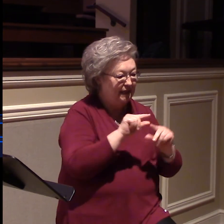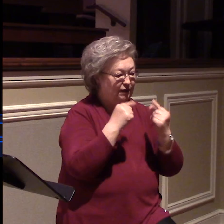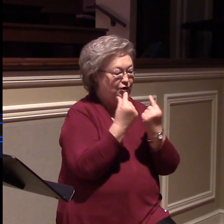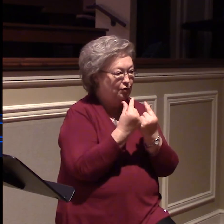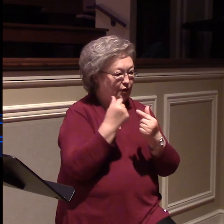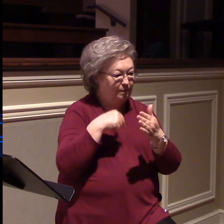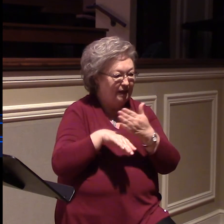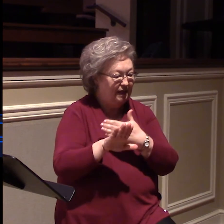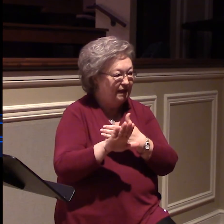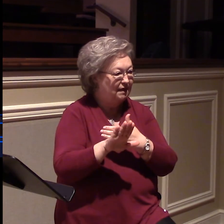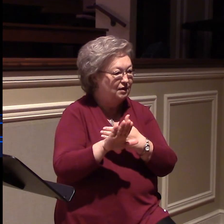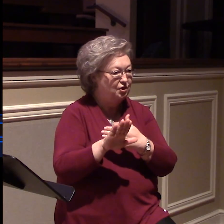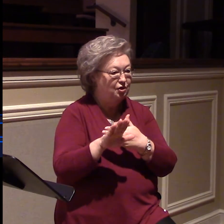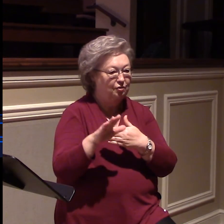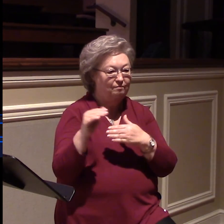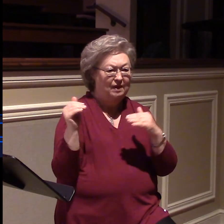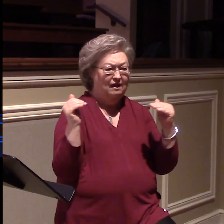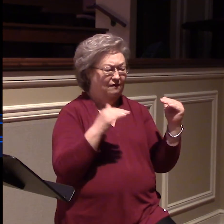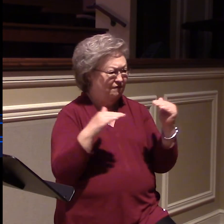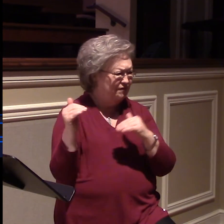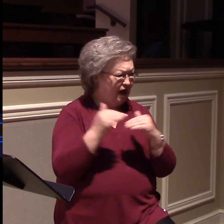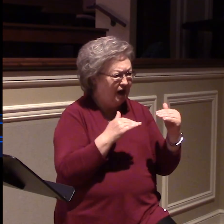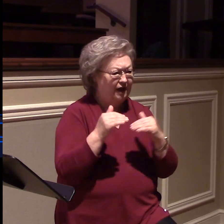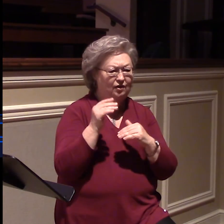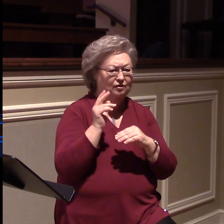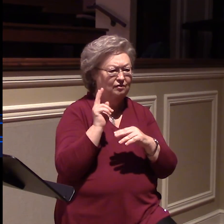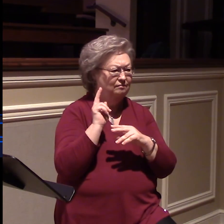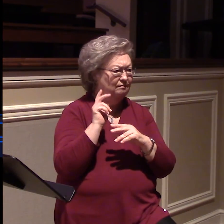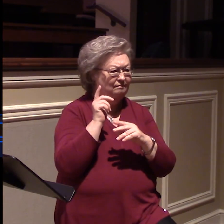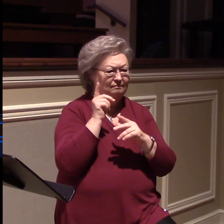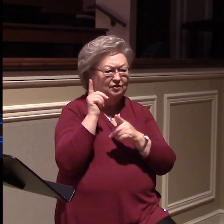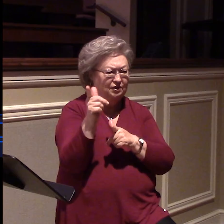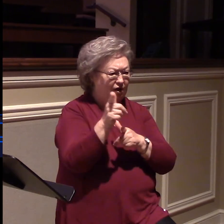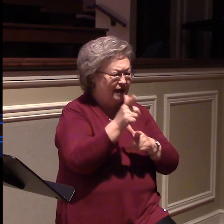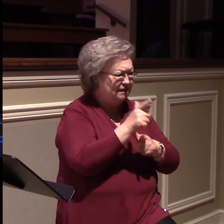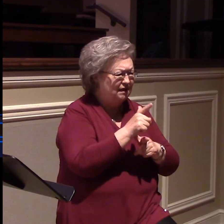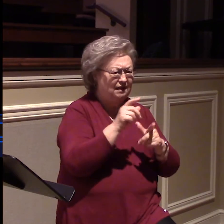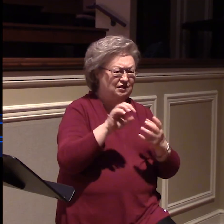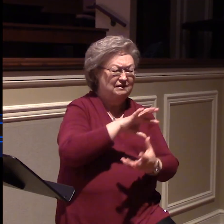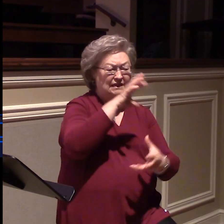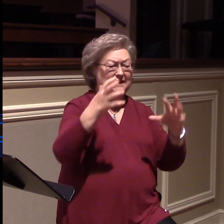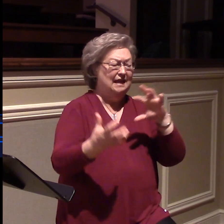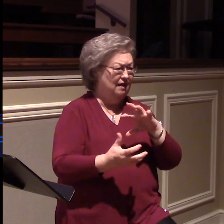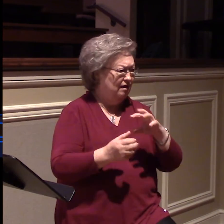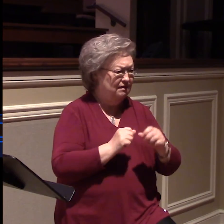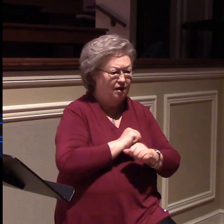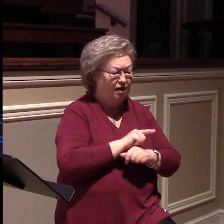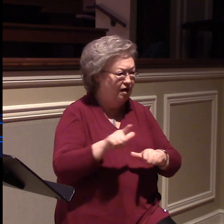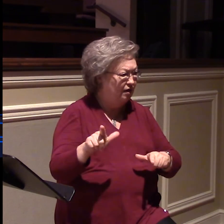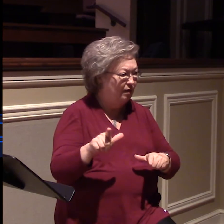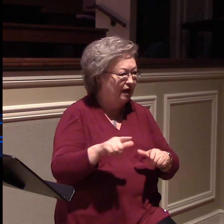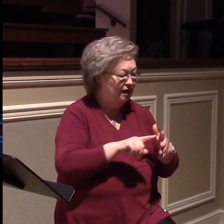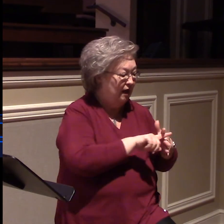an incredible firefight, rockets and machine guns and RPGs and all of this chaos all around him. The original